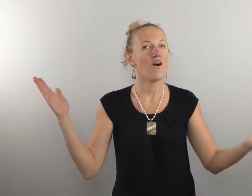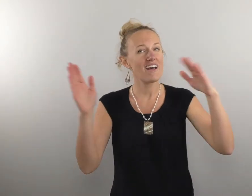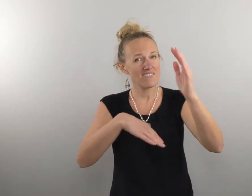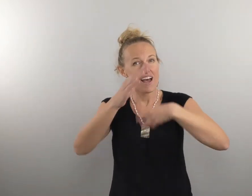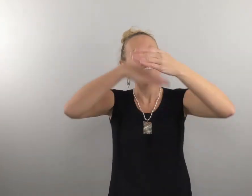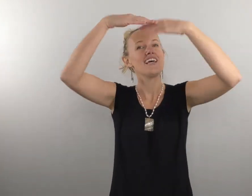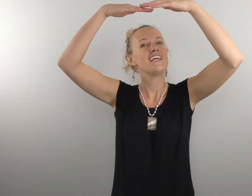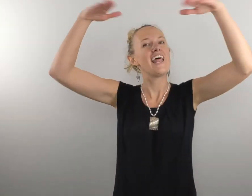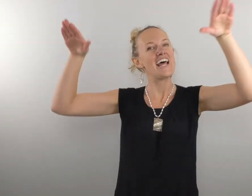of